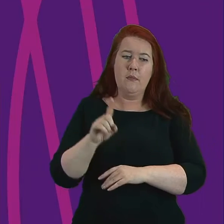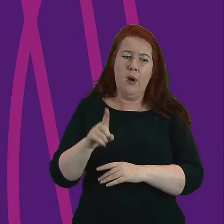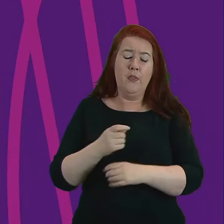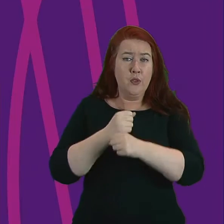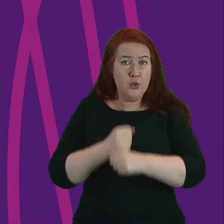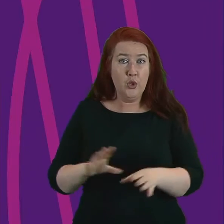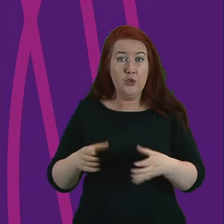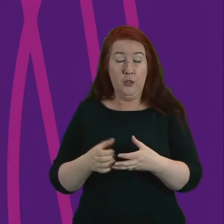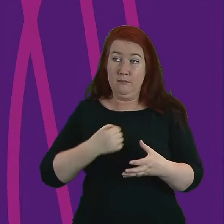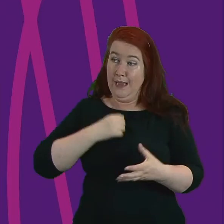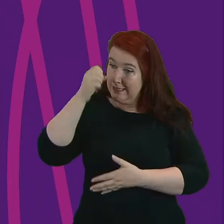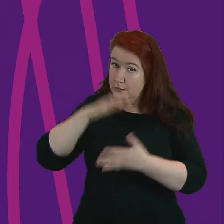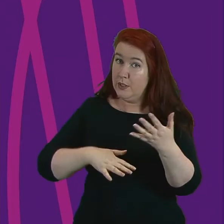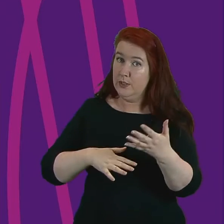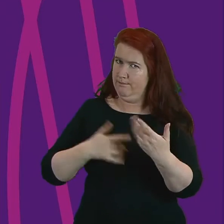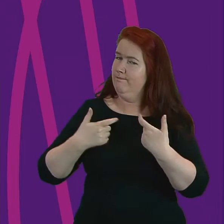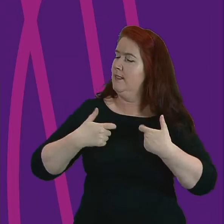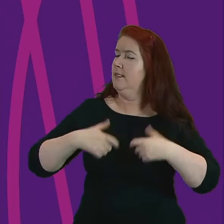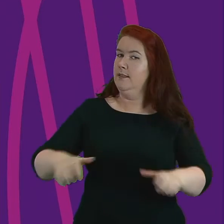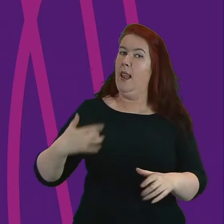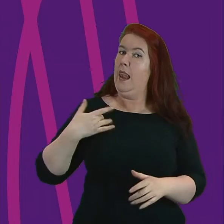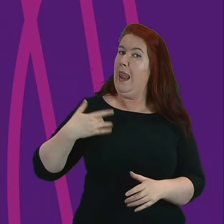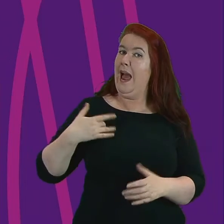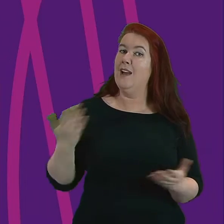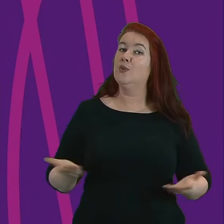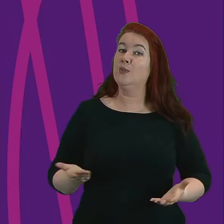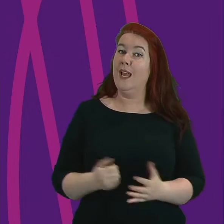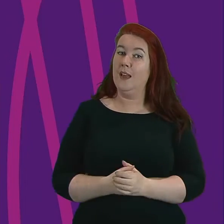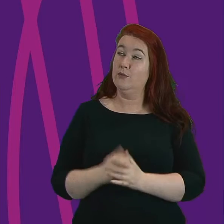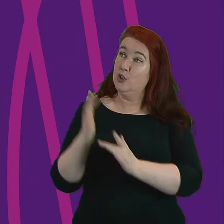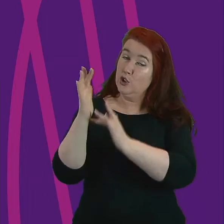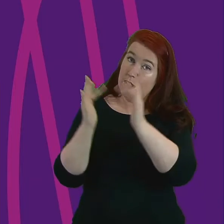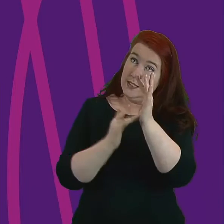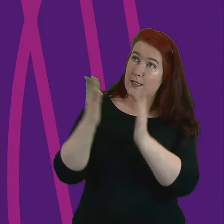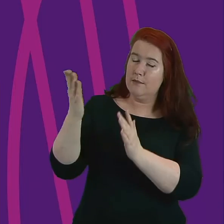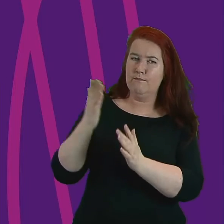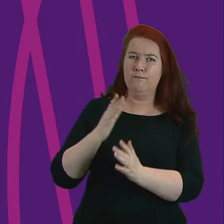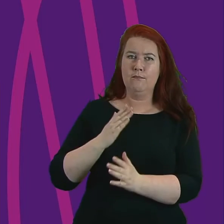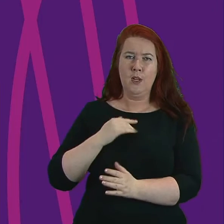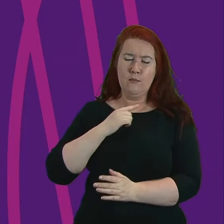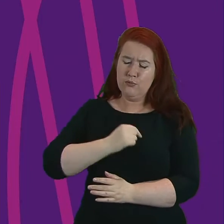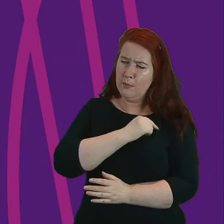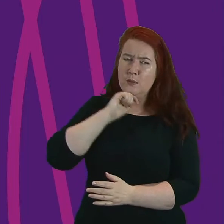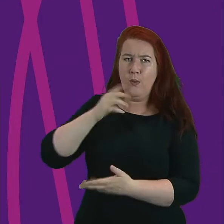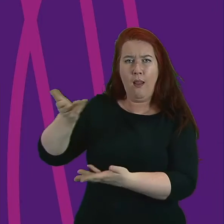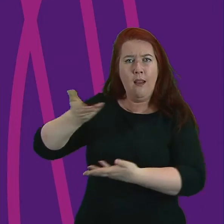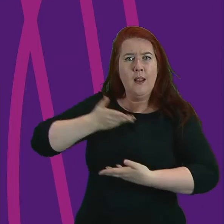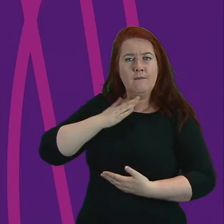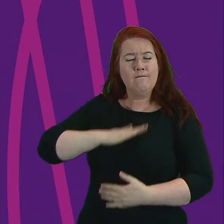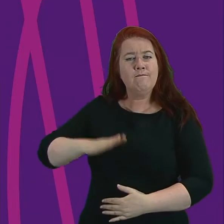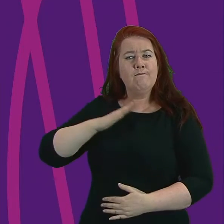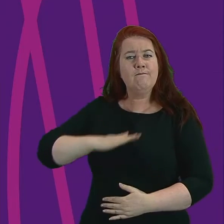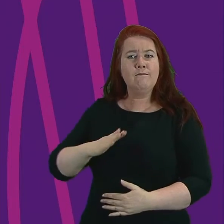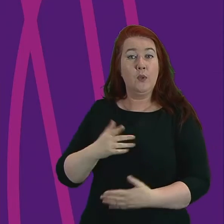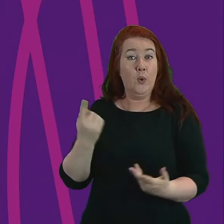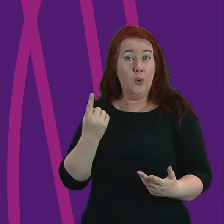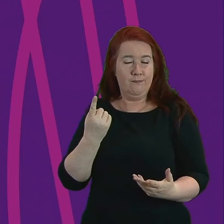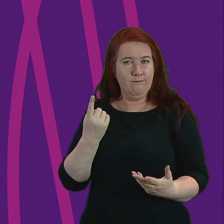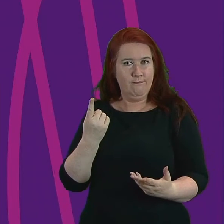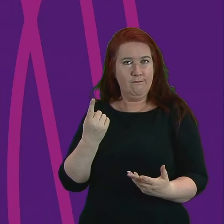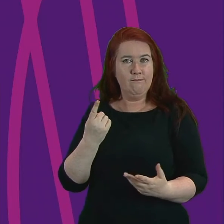it, is very much alive today. Jesus promised that he would leave a comforter for his followers, the Holy Spirit,